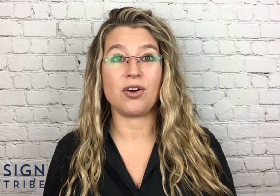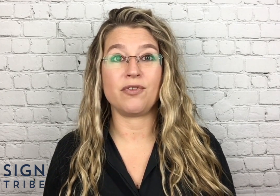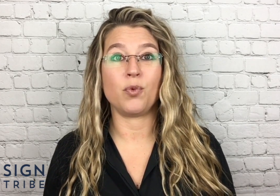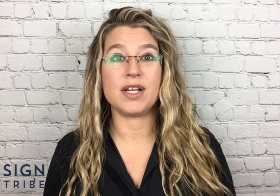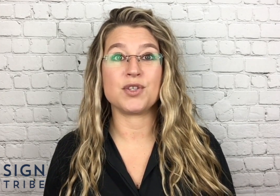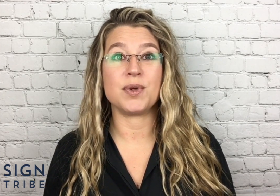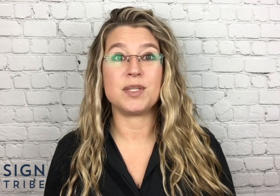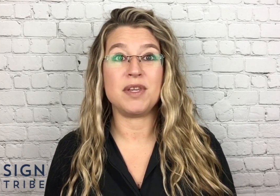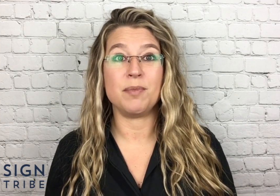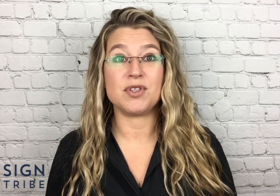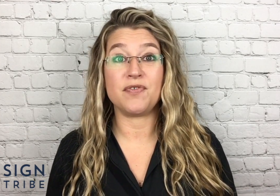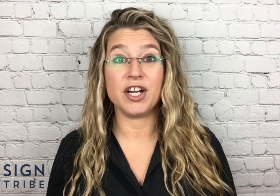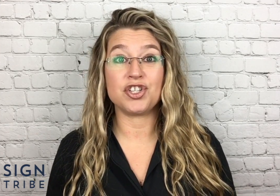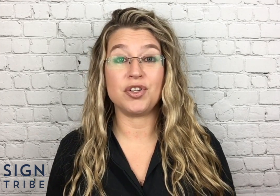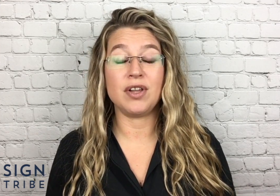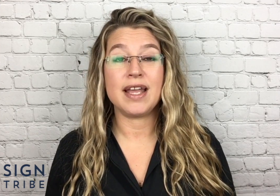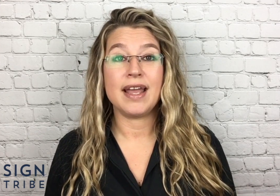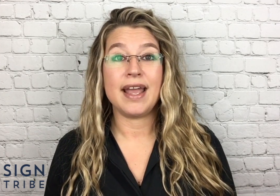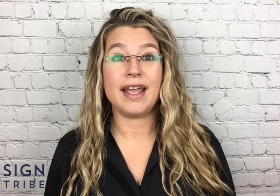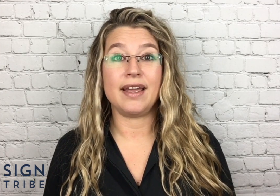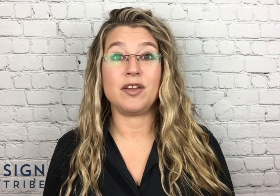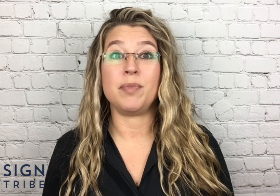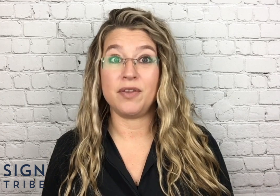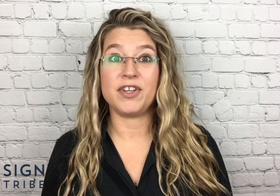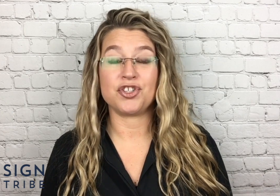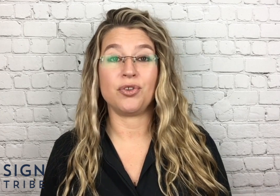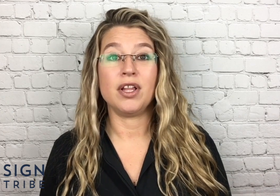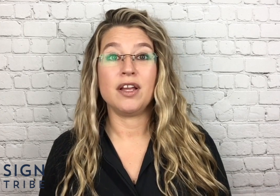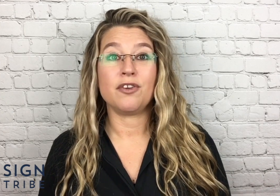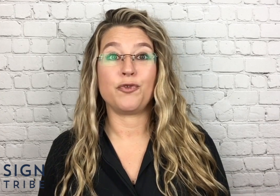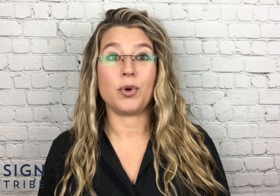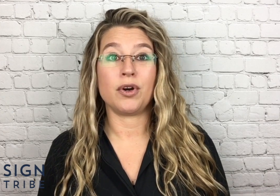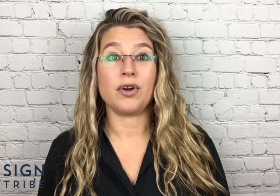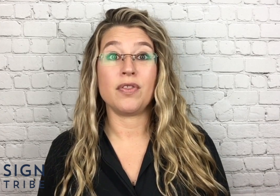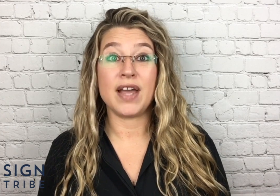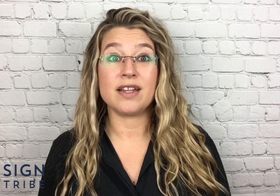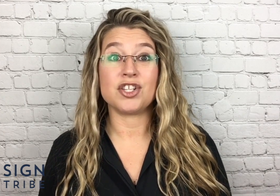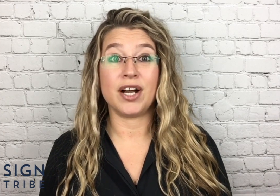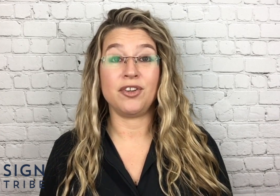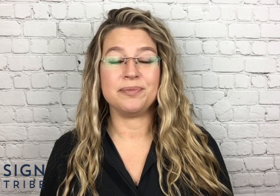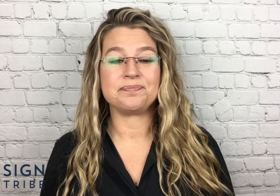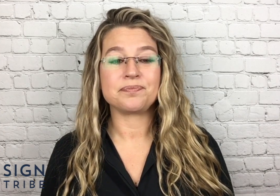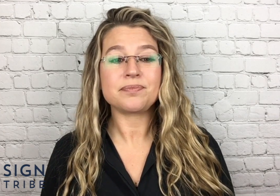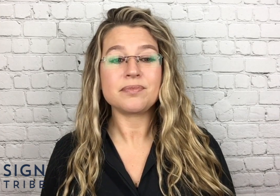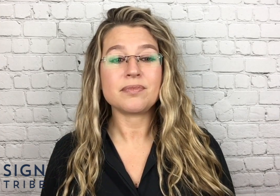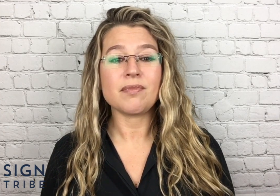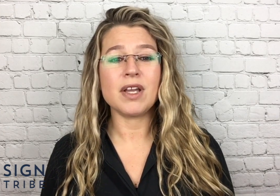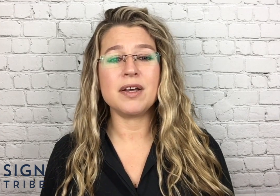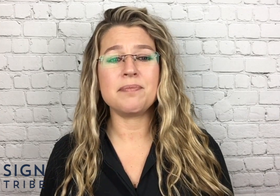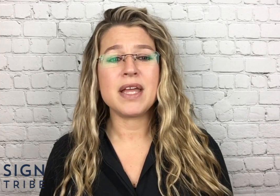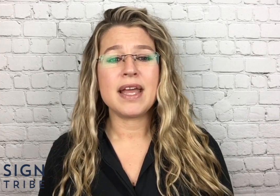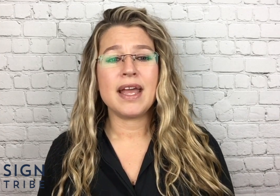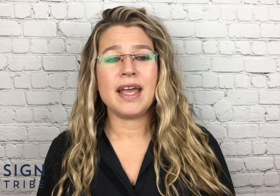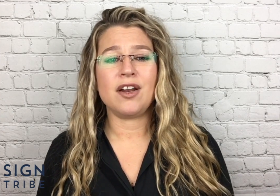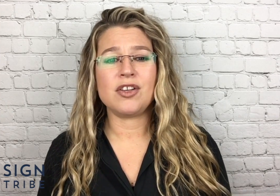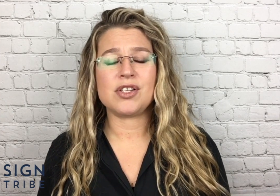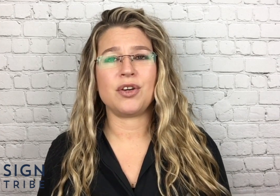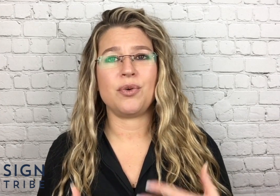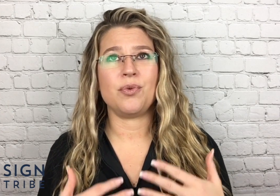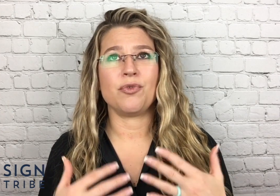what is going to be the most functional and beneficial for that child. And also remember